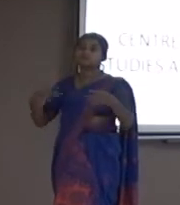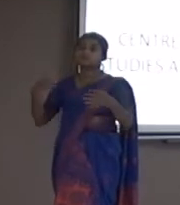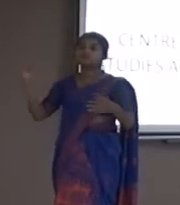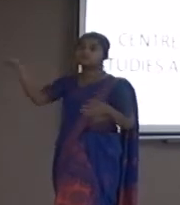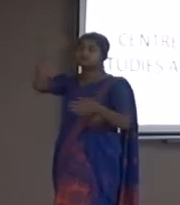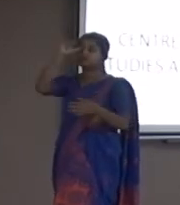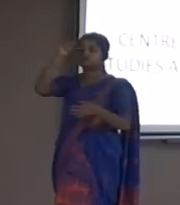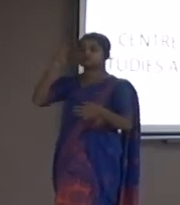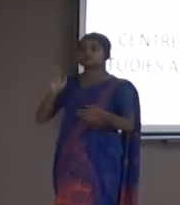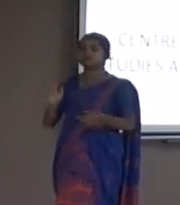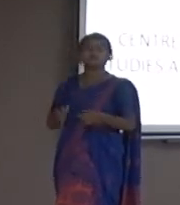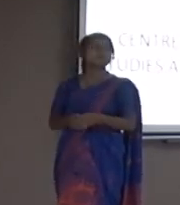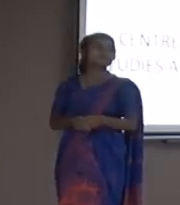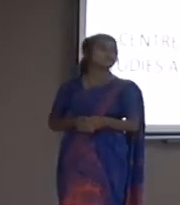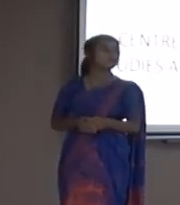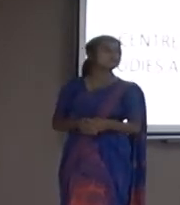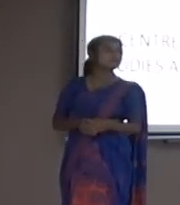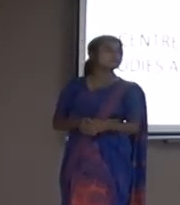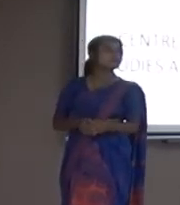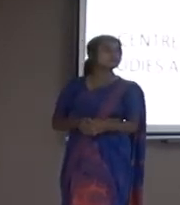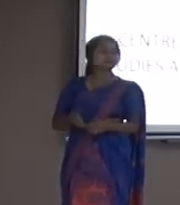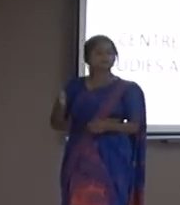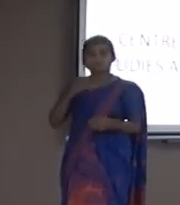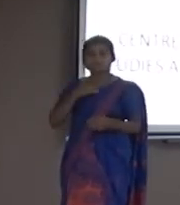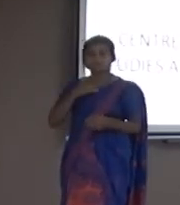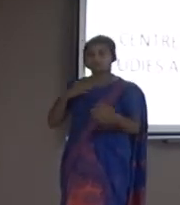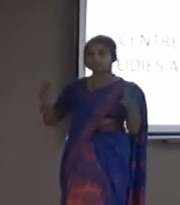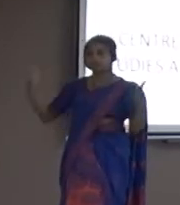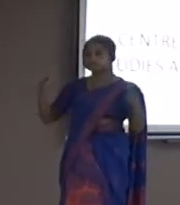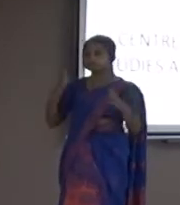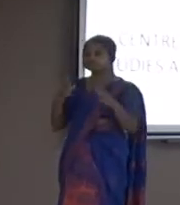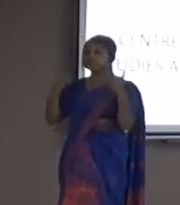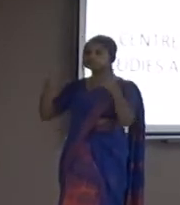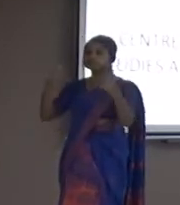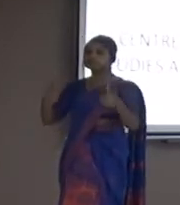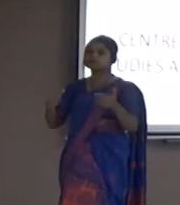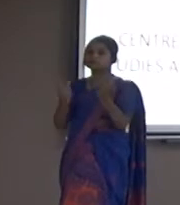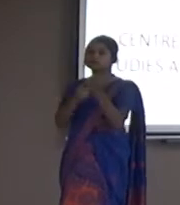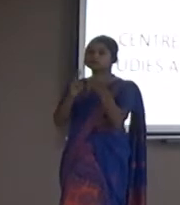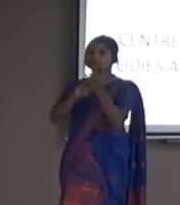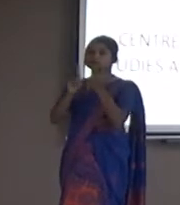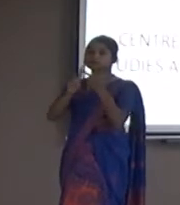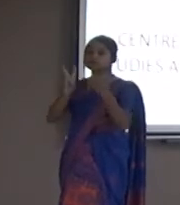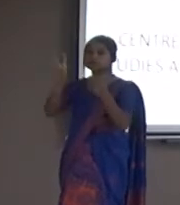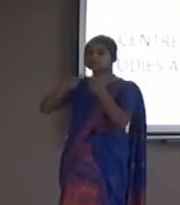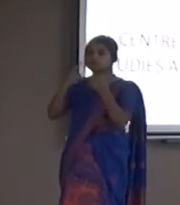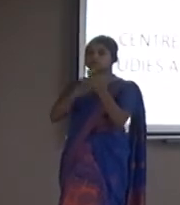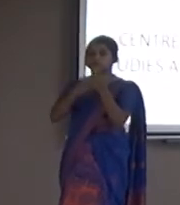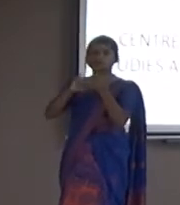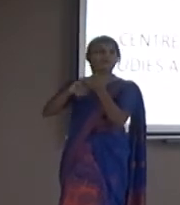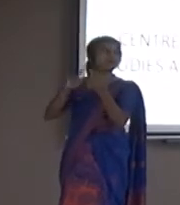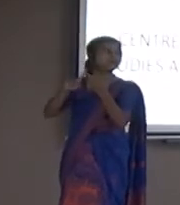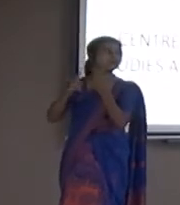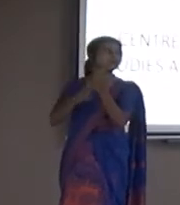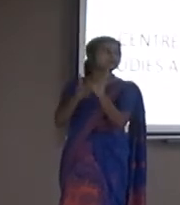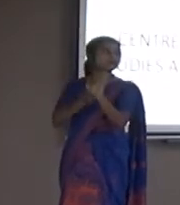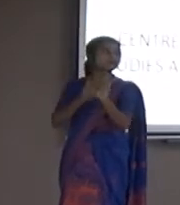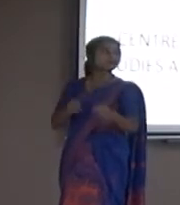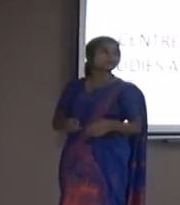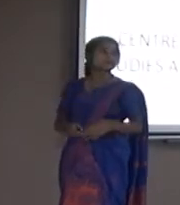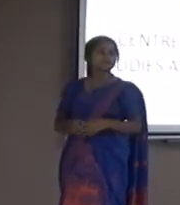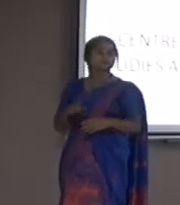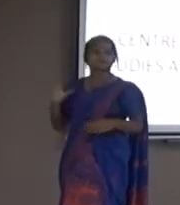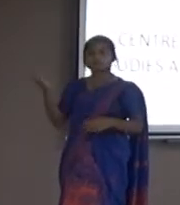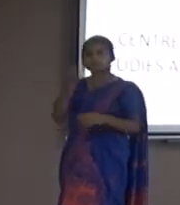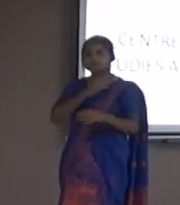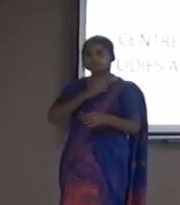India. And we are a very conscious university. If we've fallen short somewhere, we shall